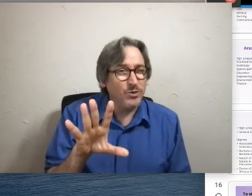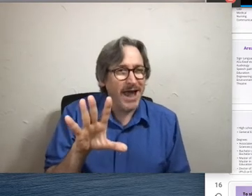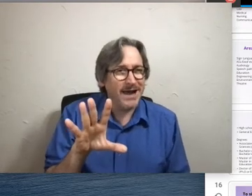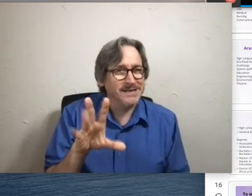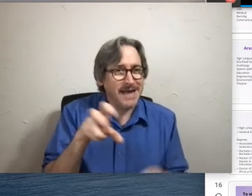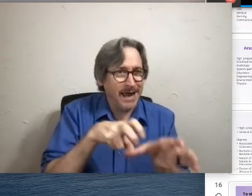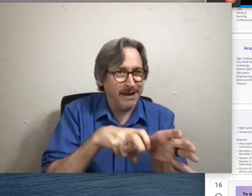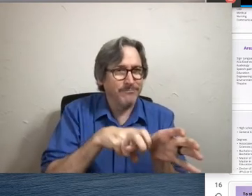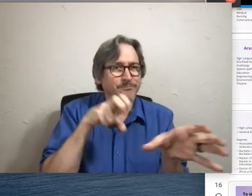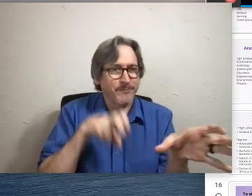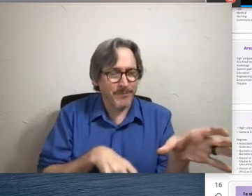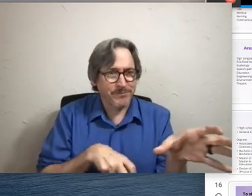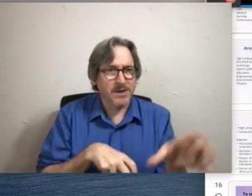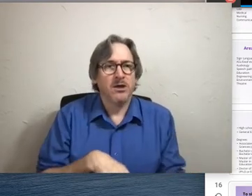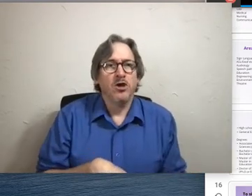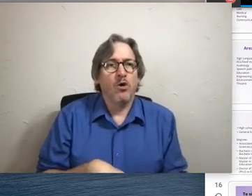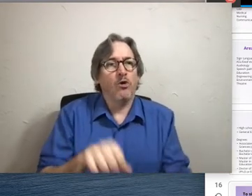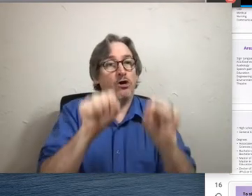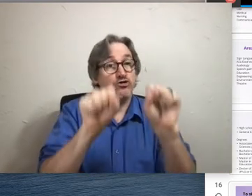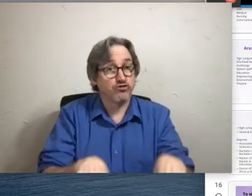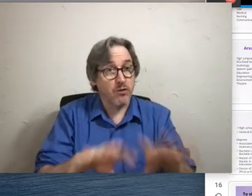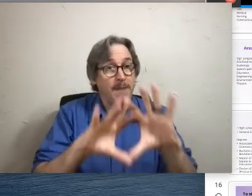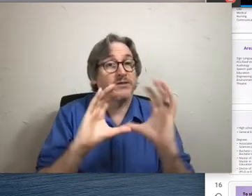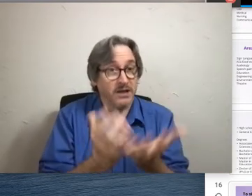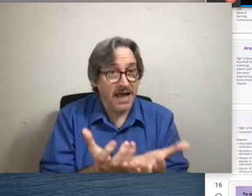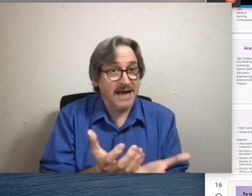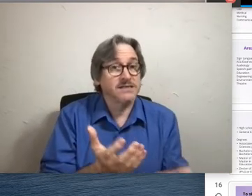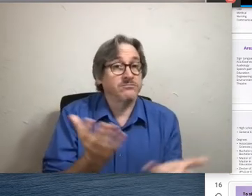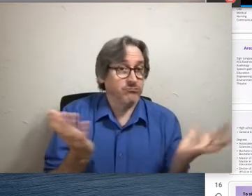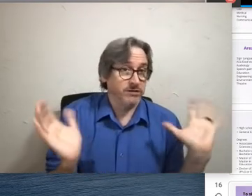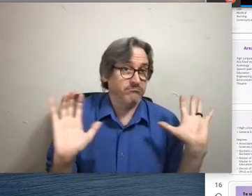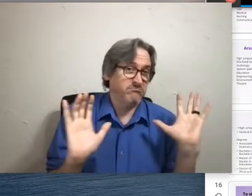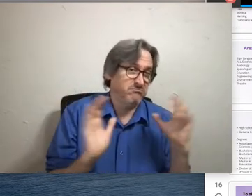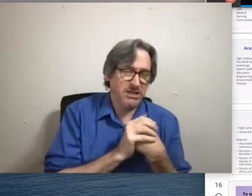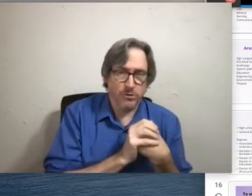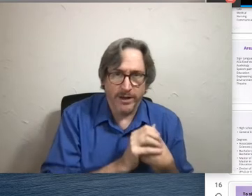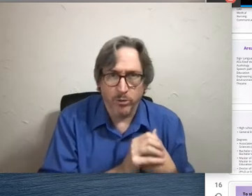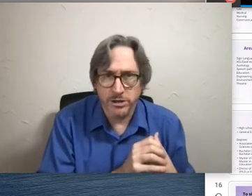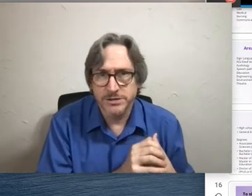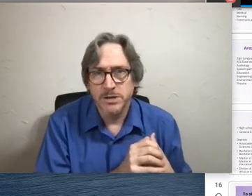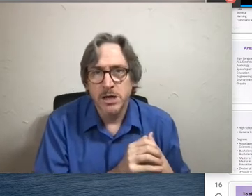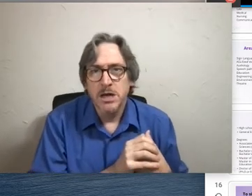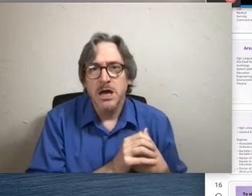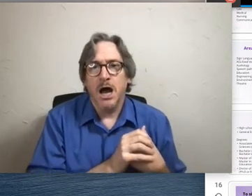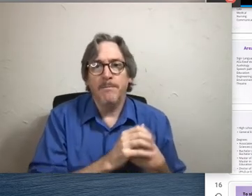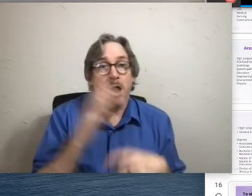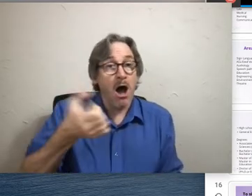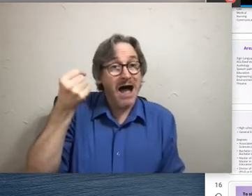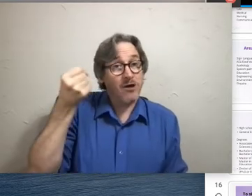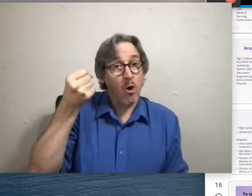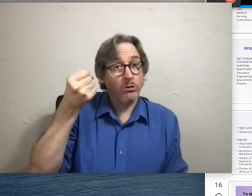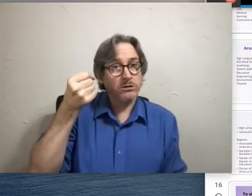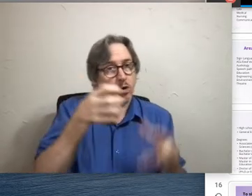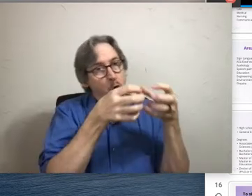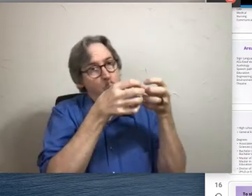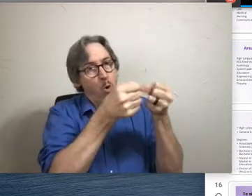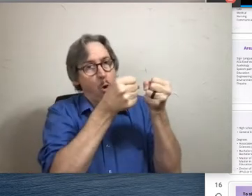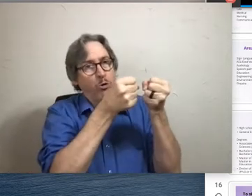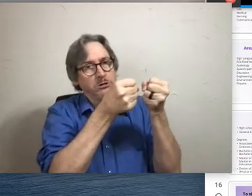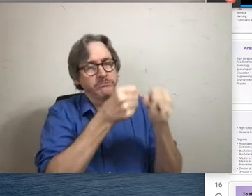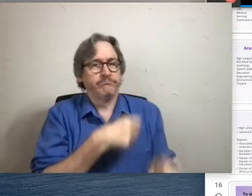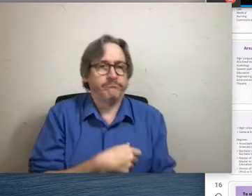you can say, or drop the class, right? Either way it works. On hold,